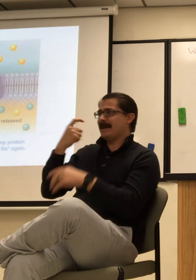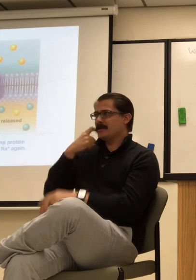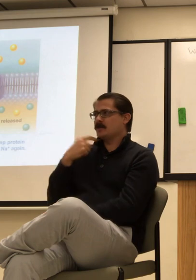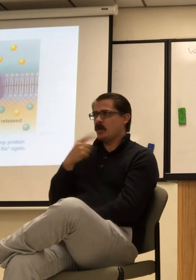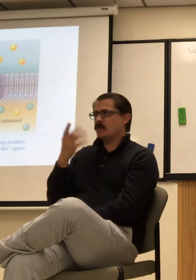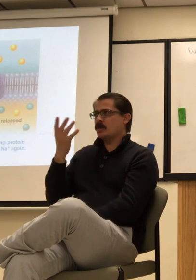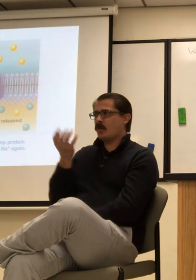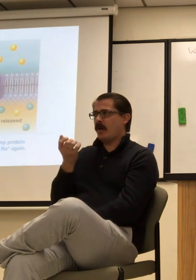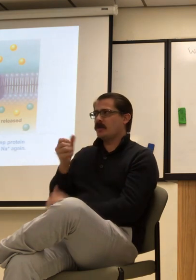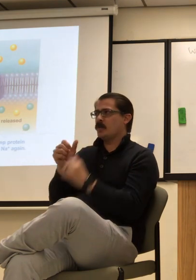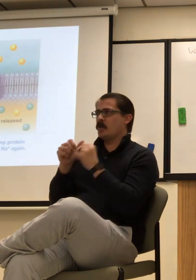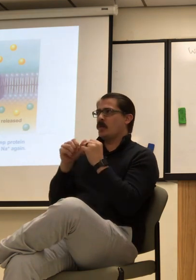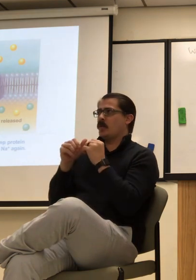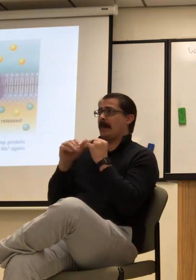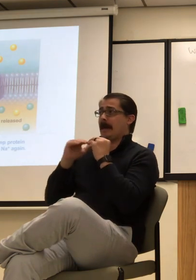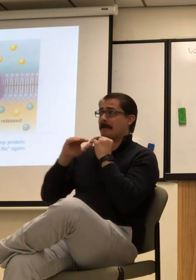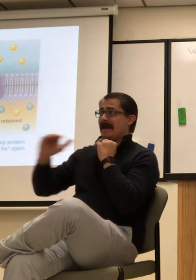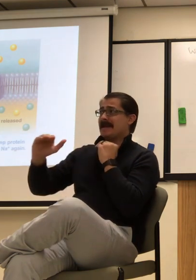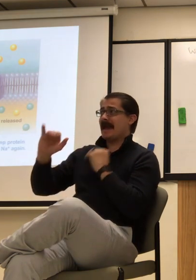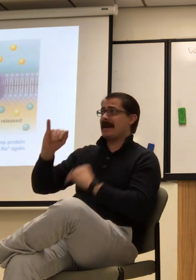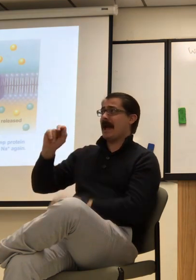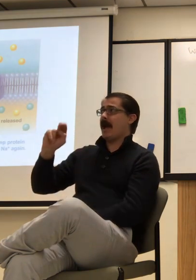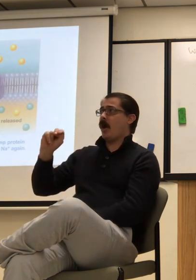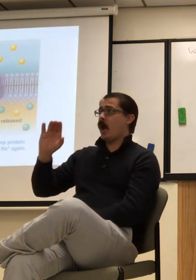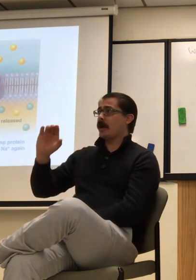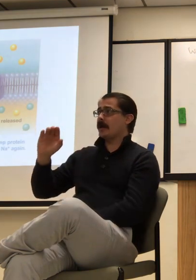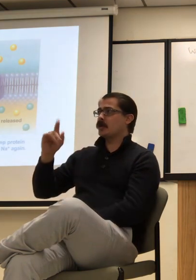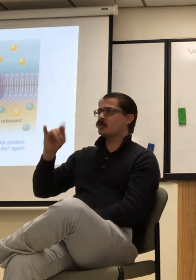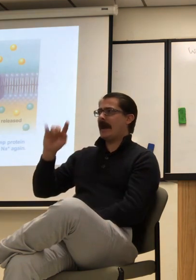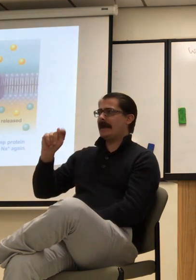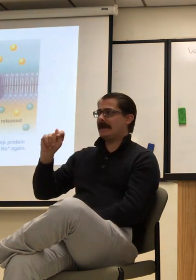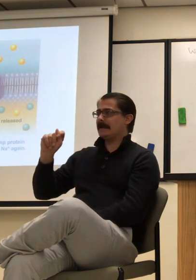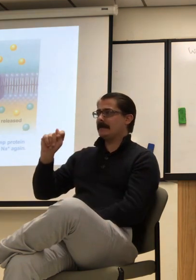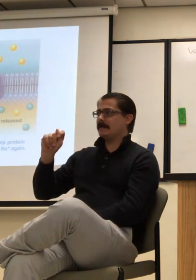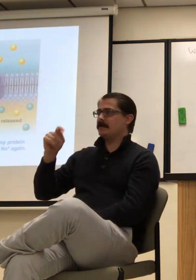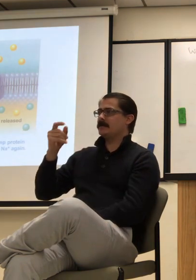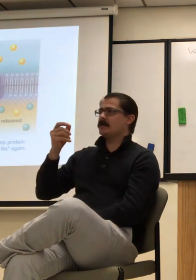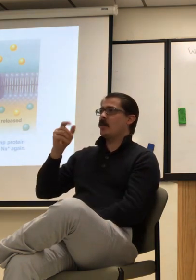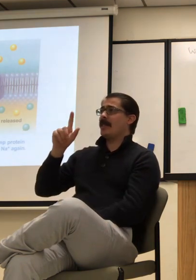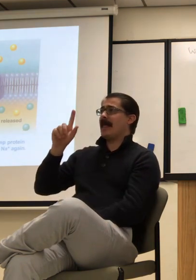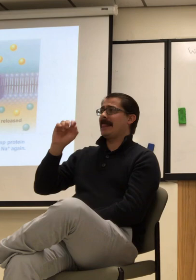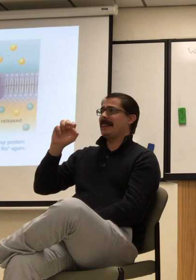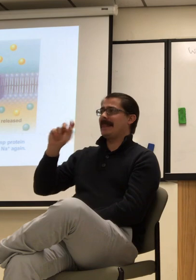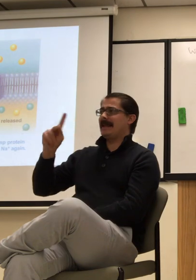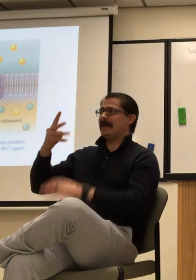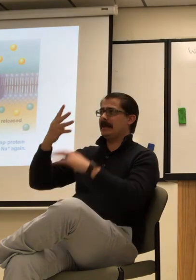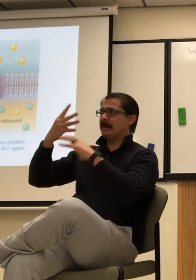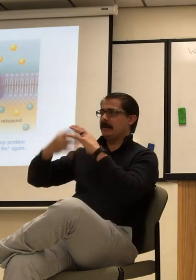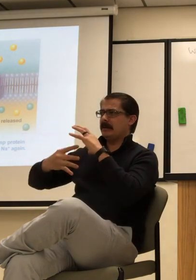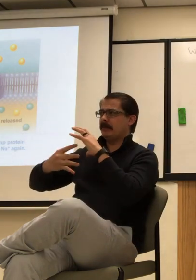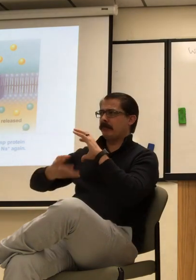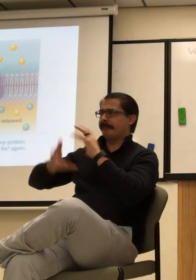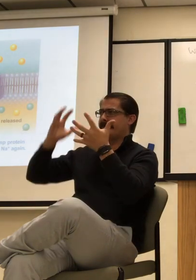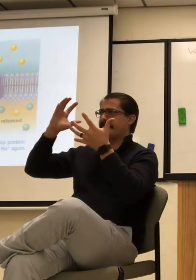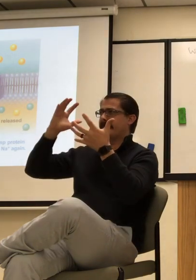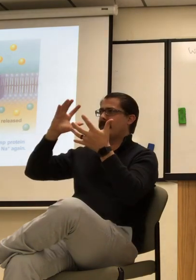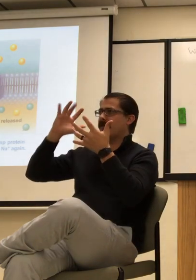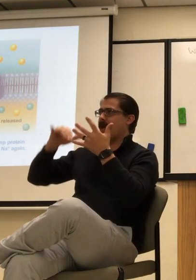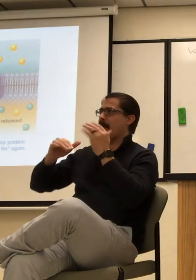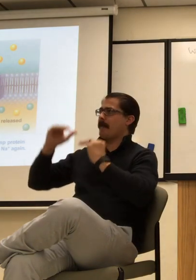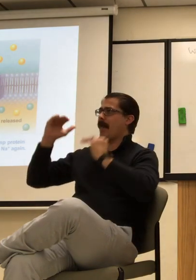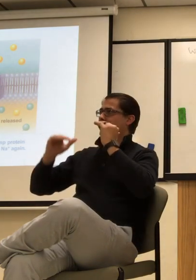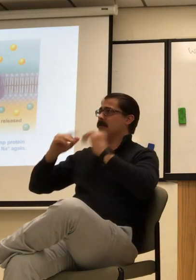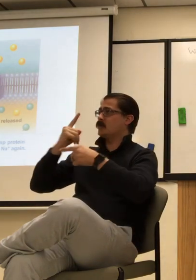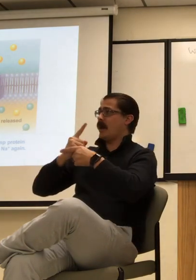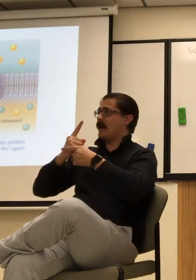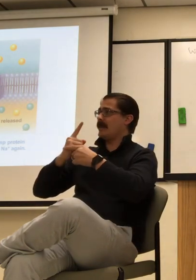we want to maintain the ionic gradients. Can you see how the leak would like mess that up?